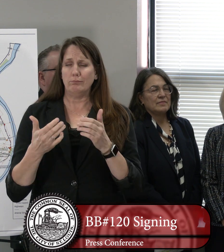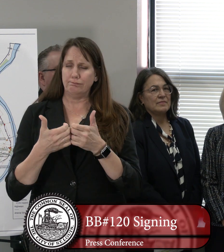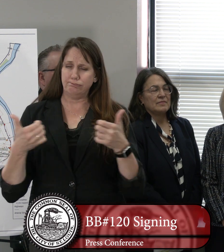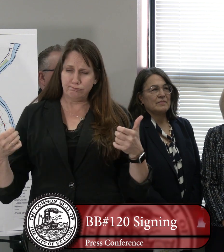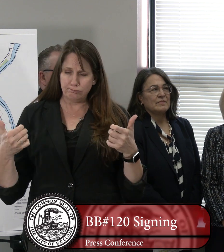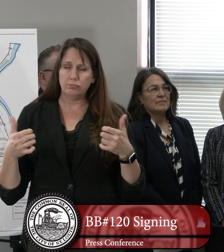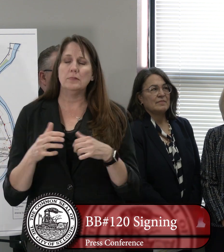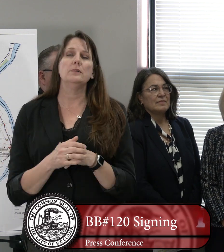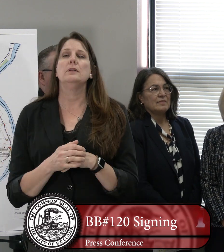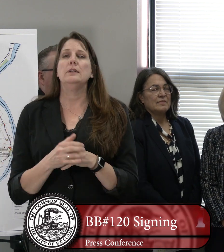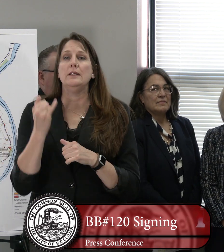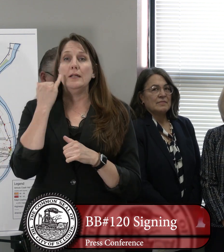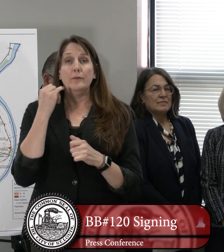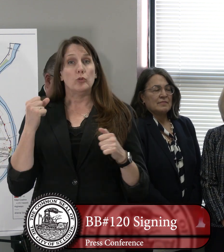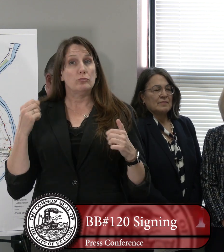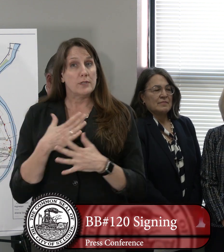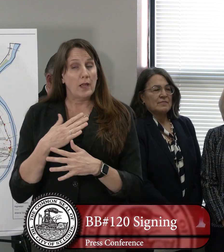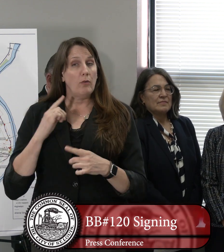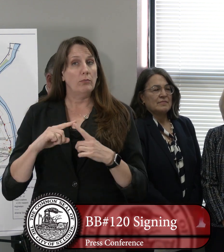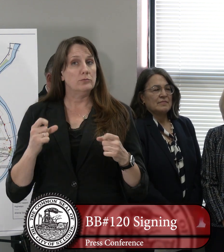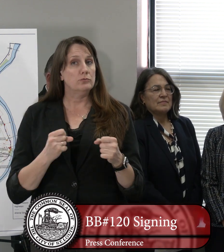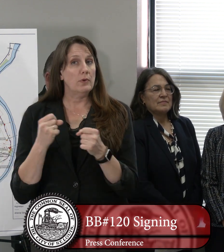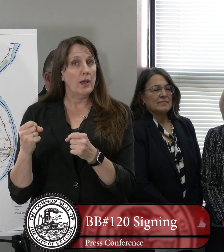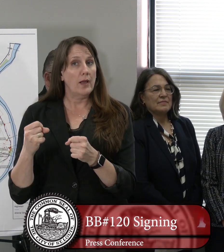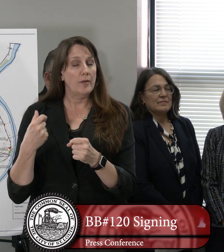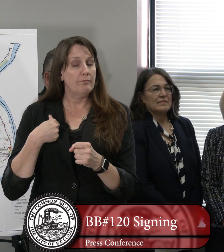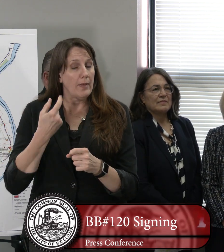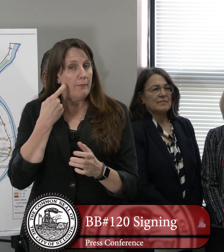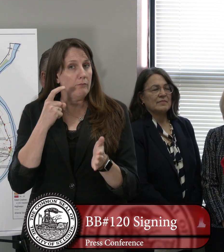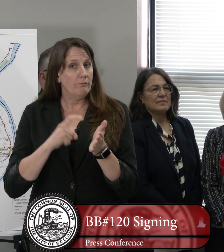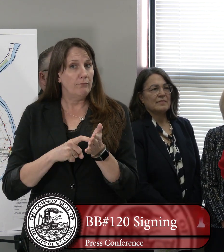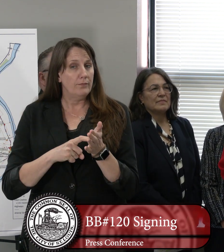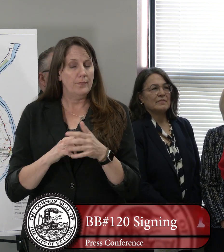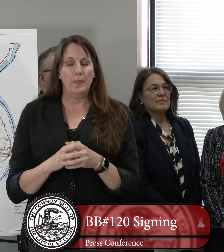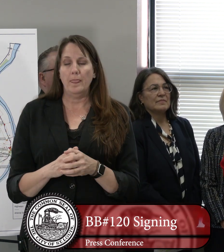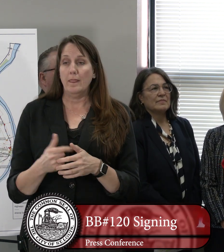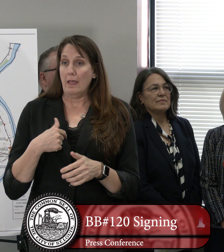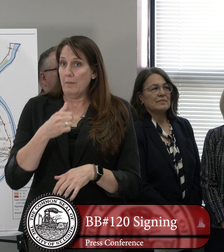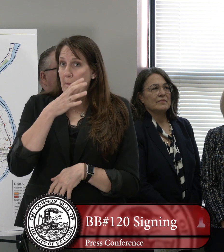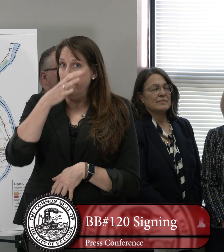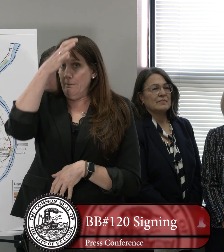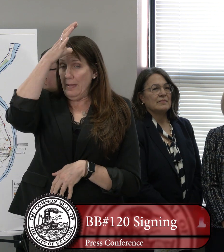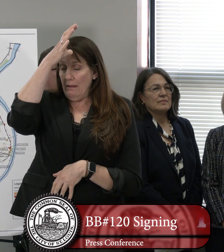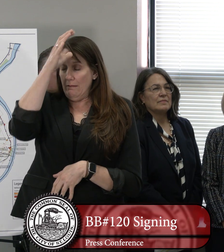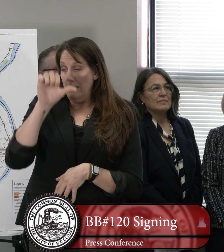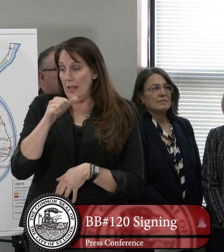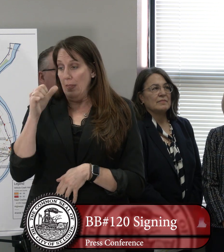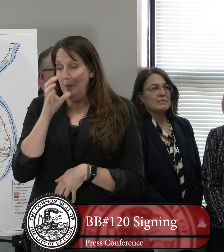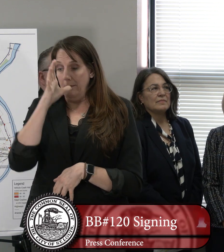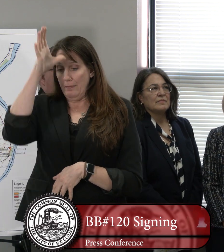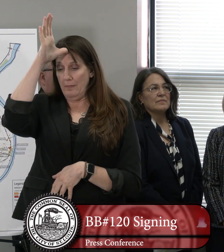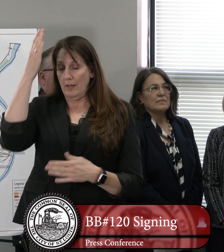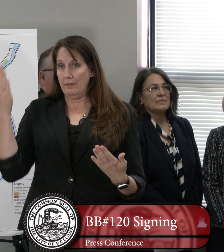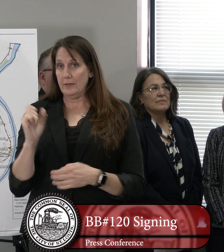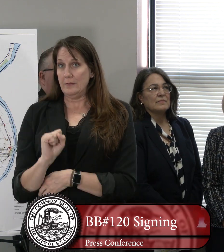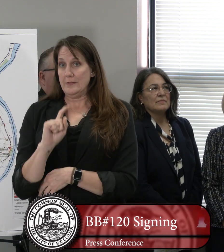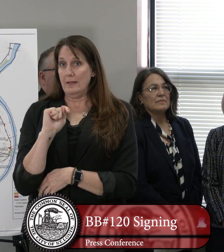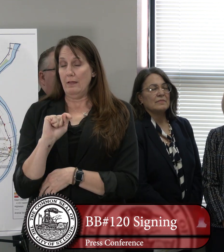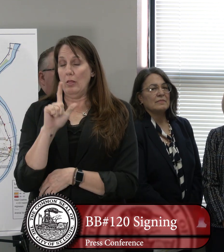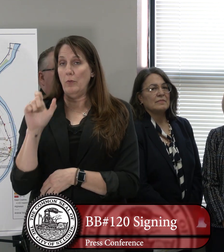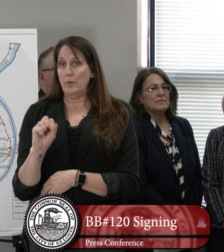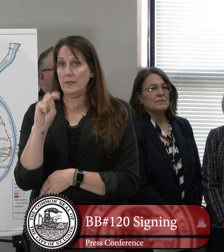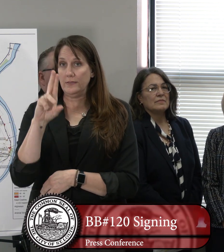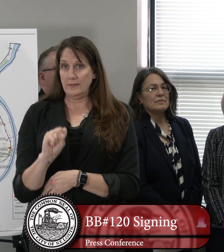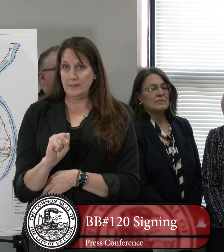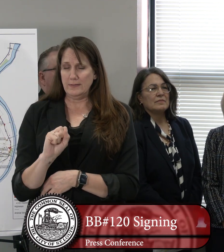roads, I hear you. Parents in our city, like myself, are asking ourselves, how can we teach